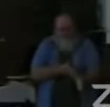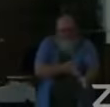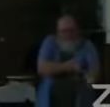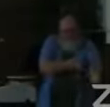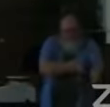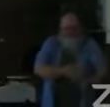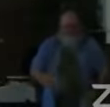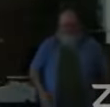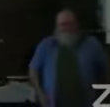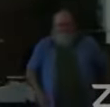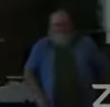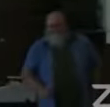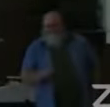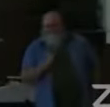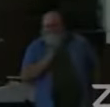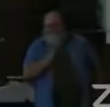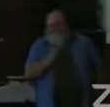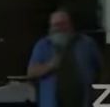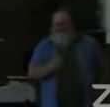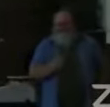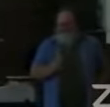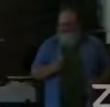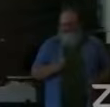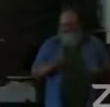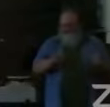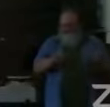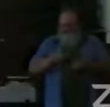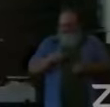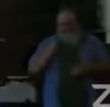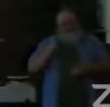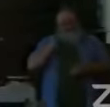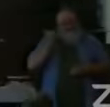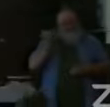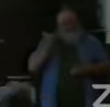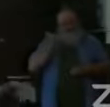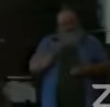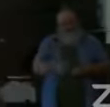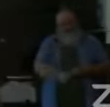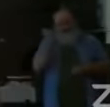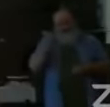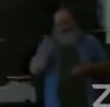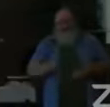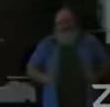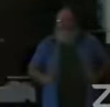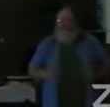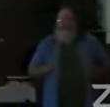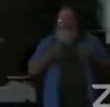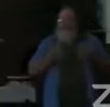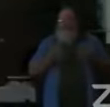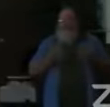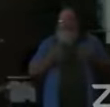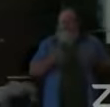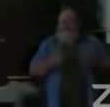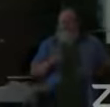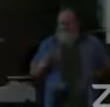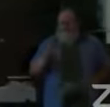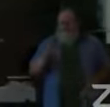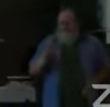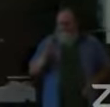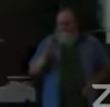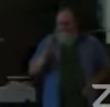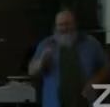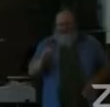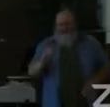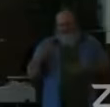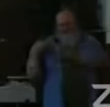lives, not to take all the fun and joy out of life, but just the opposite. God's commands are not